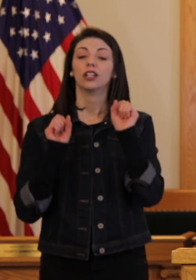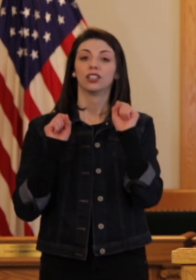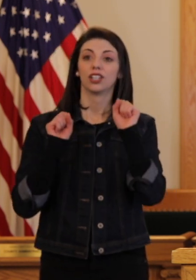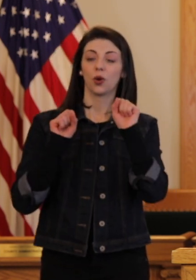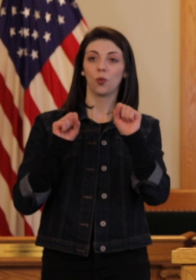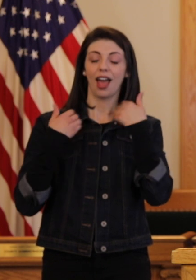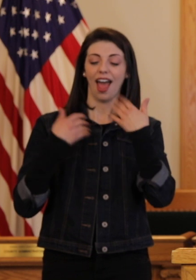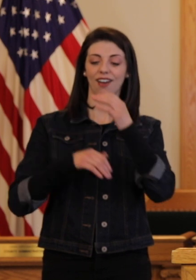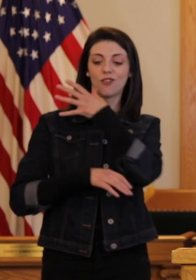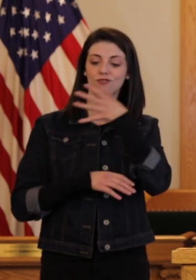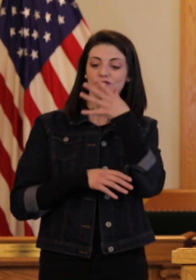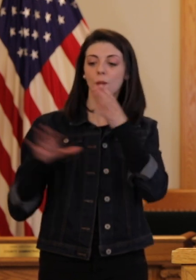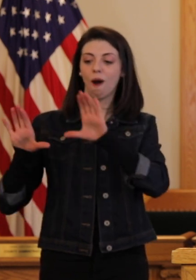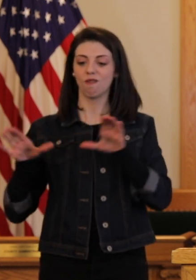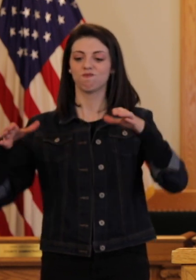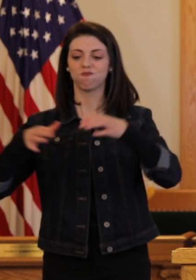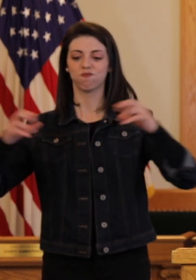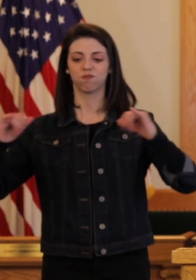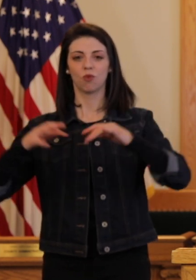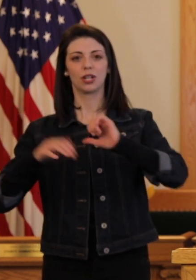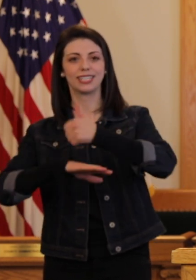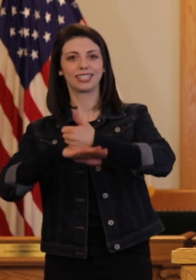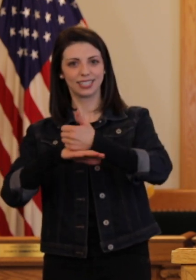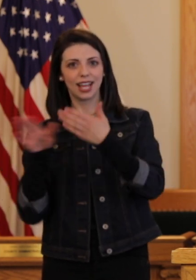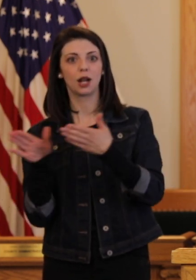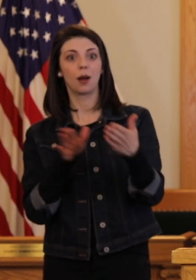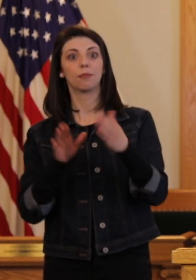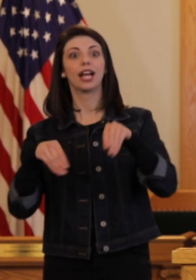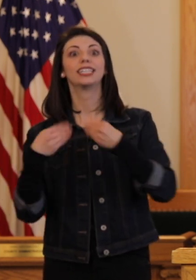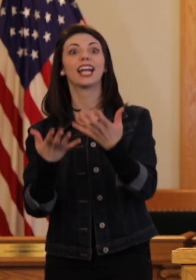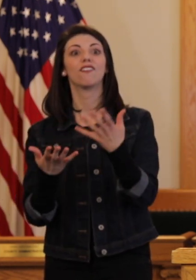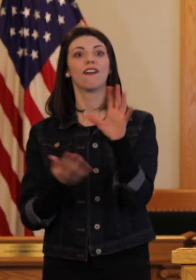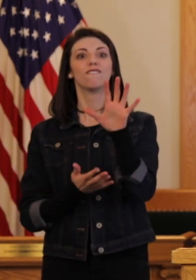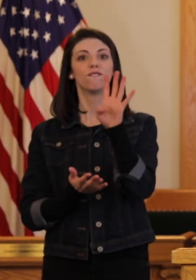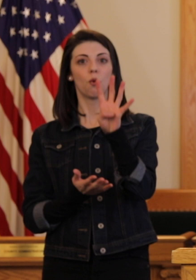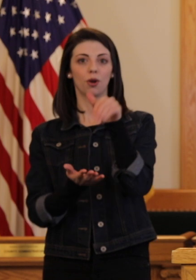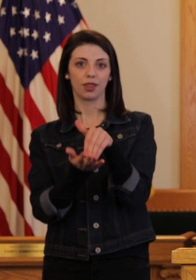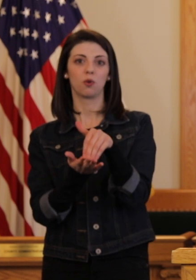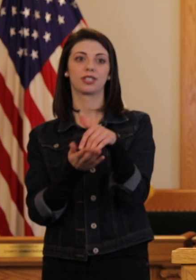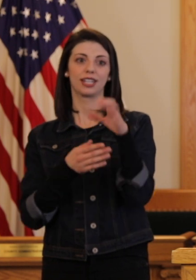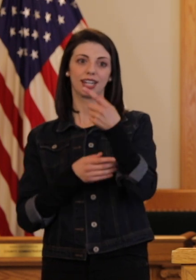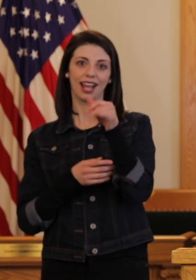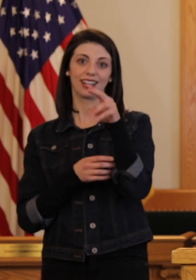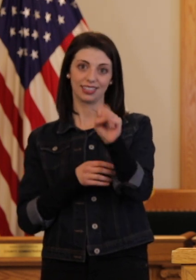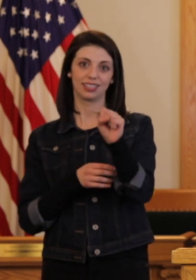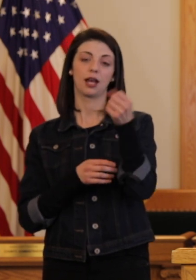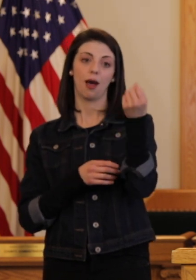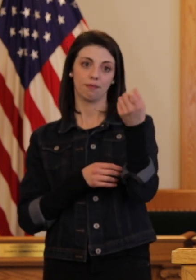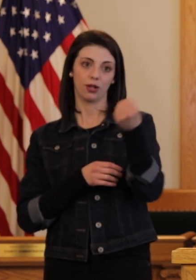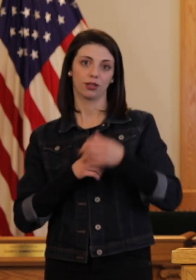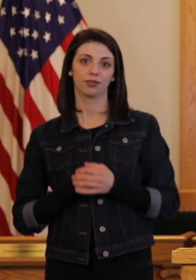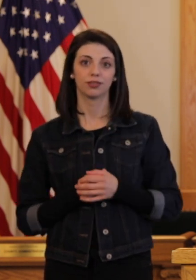of 4,000 gallons of milk. The governor continues to discuss phased-in regional reopenings across the